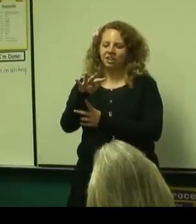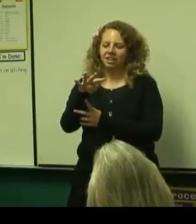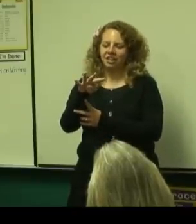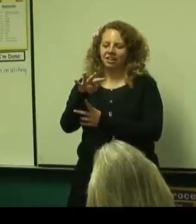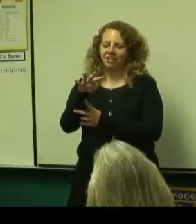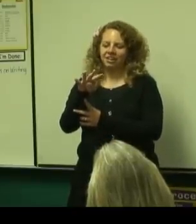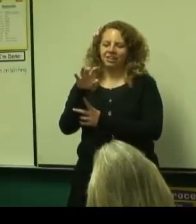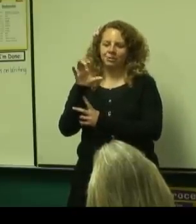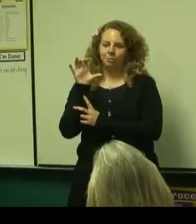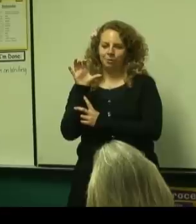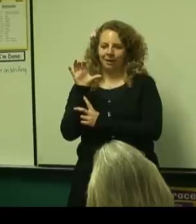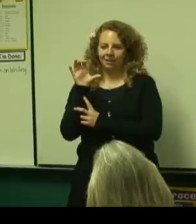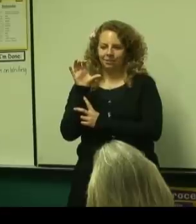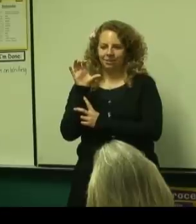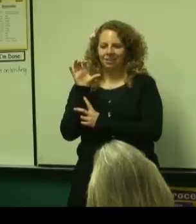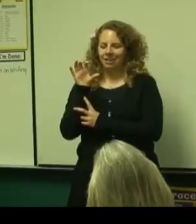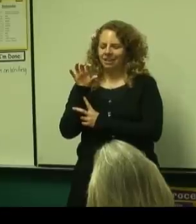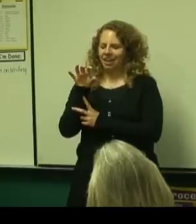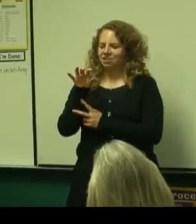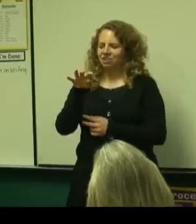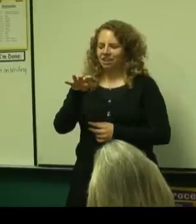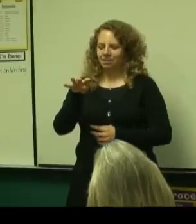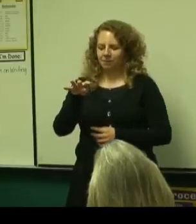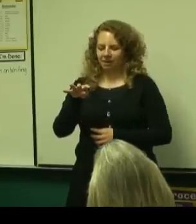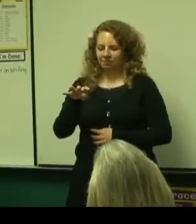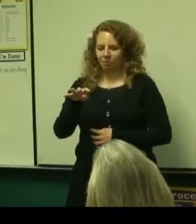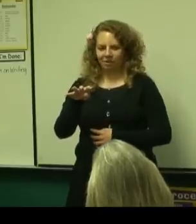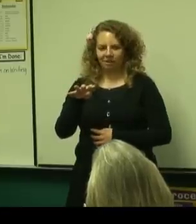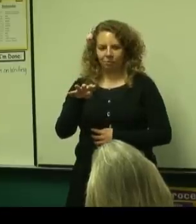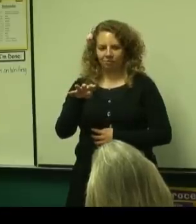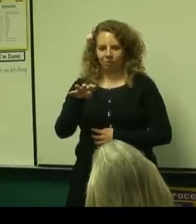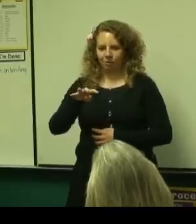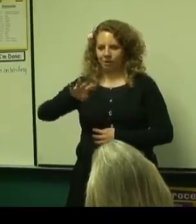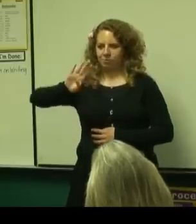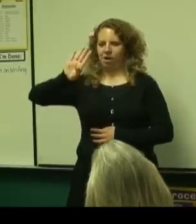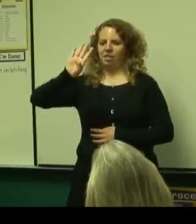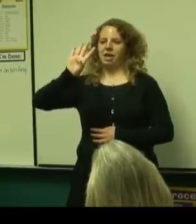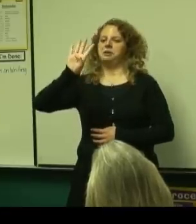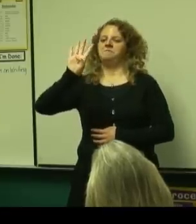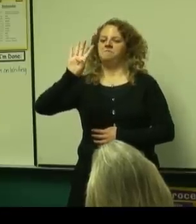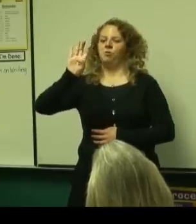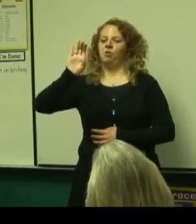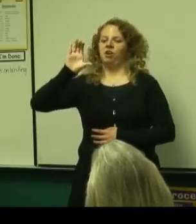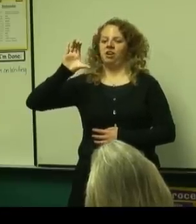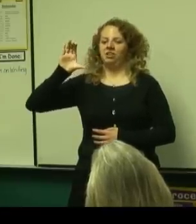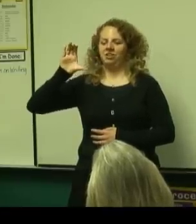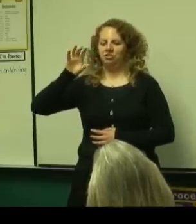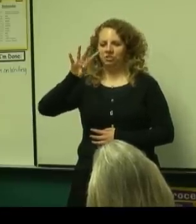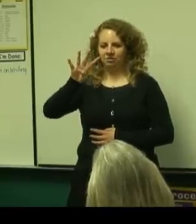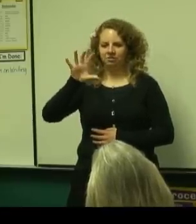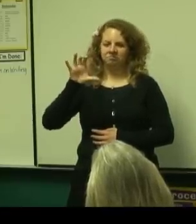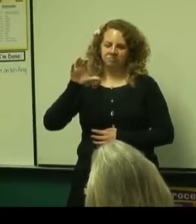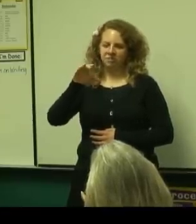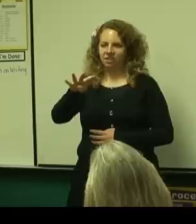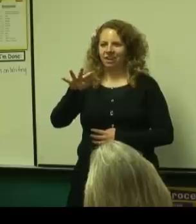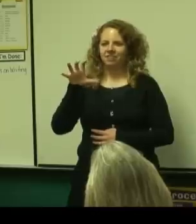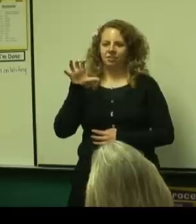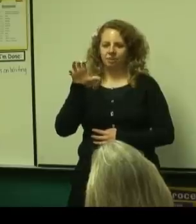here and you pull back into it. And I actually end up kind of pointing it more forward. I'm not like 400 Yeah. kind of are,